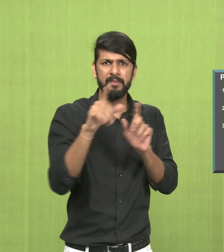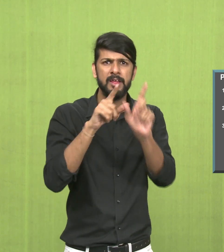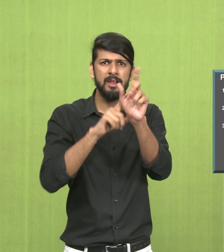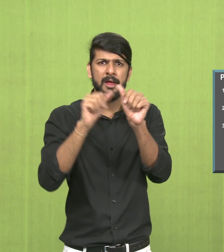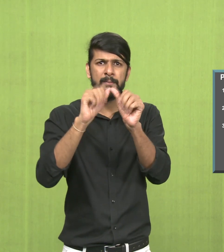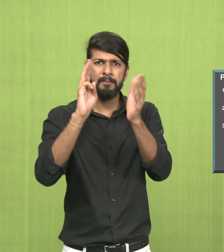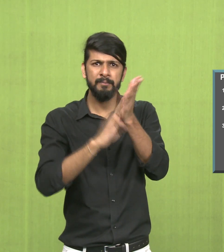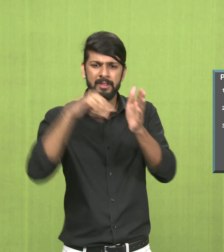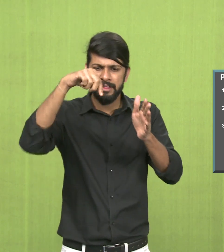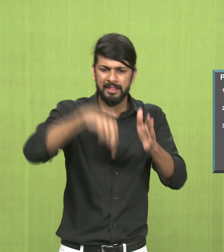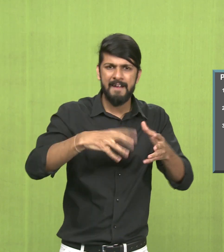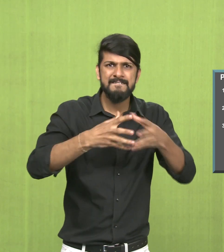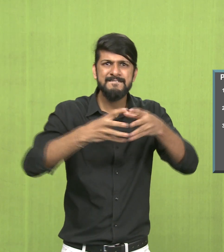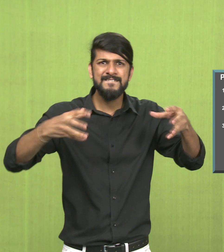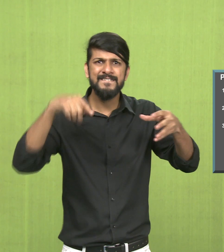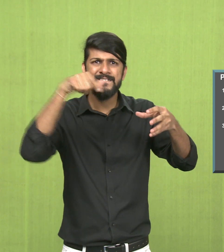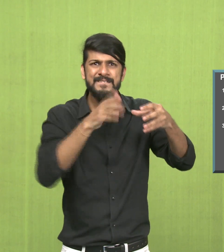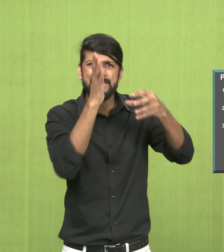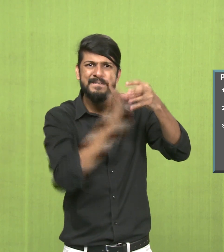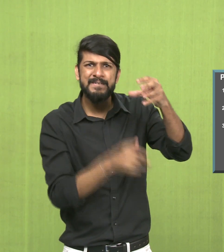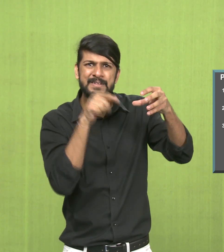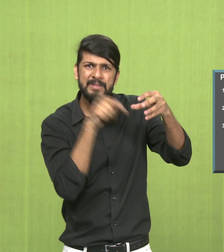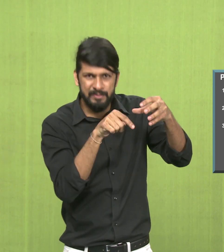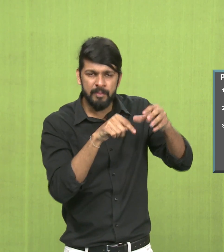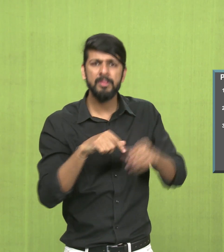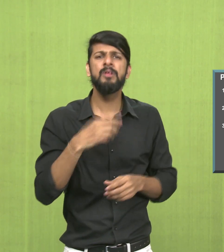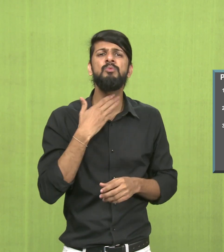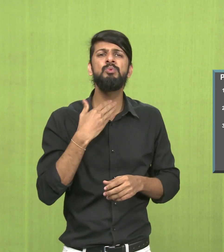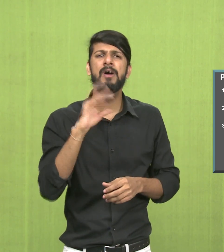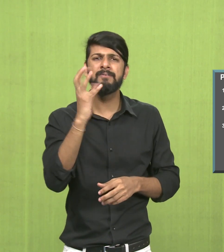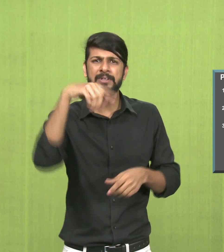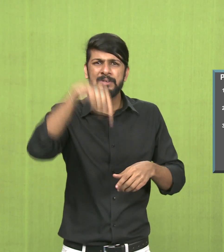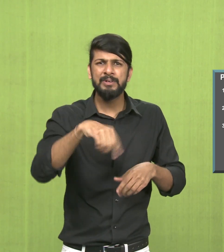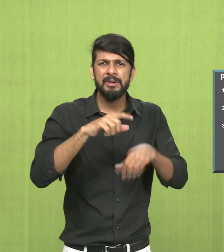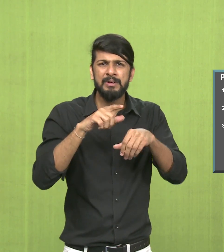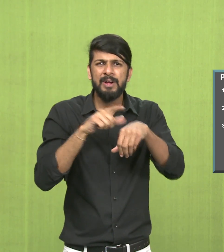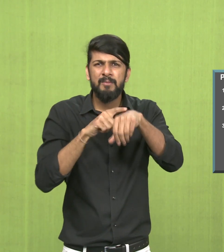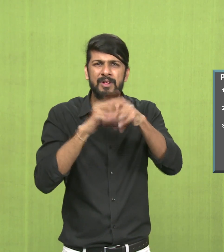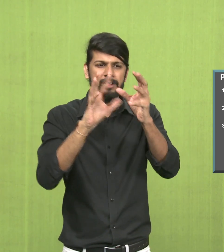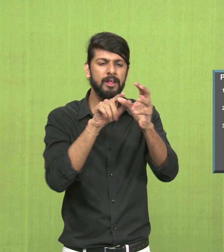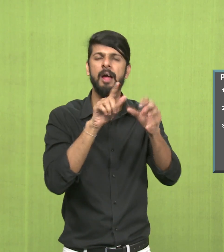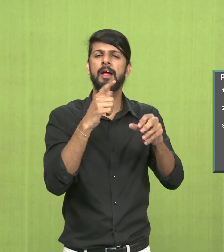when you use potato, yam, sweet potato,